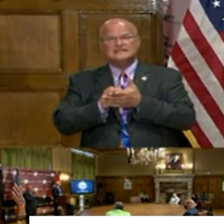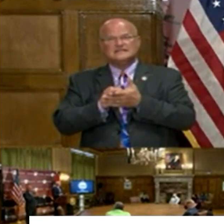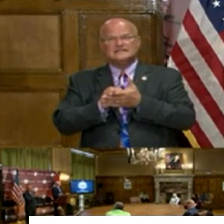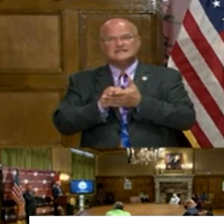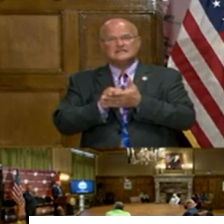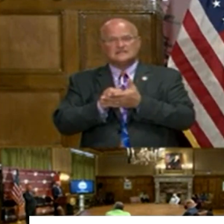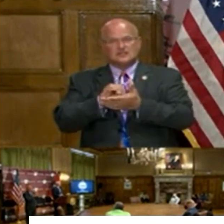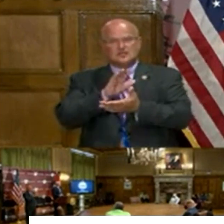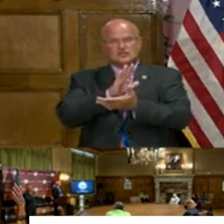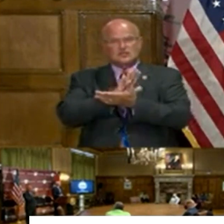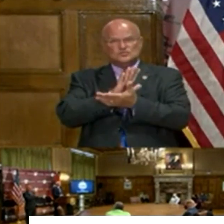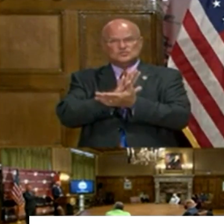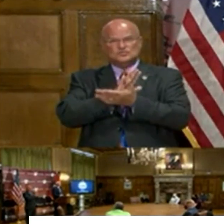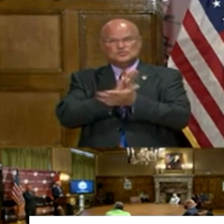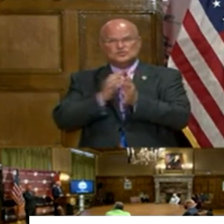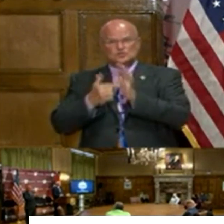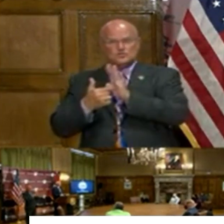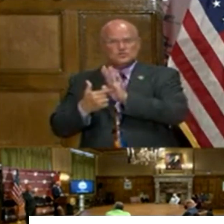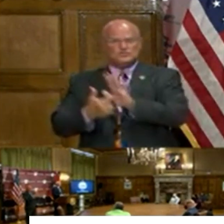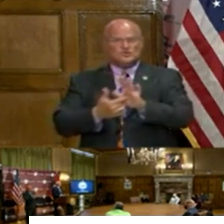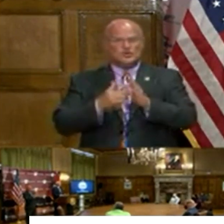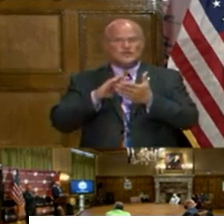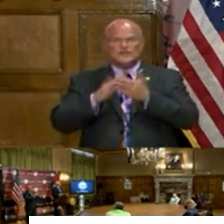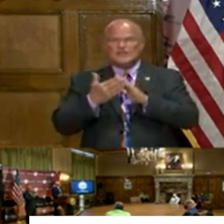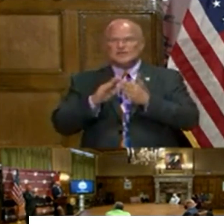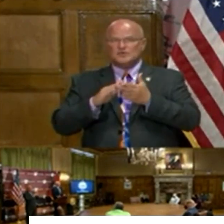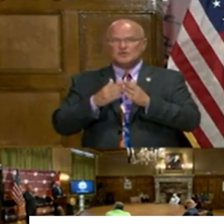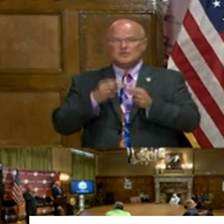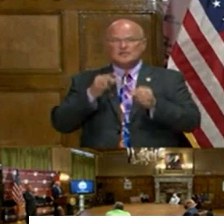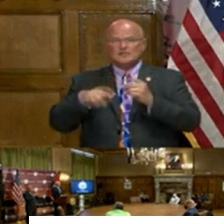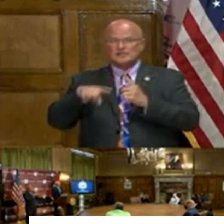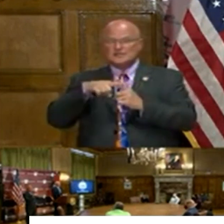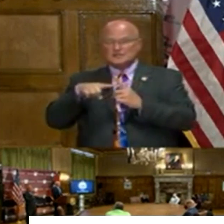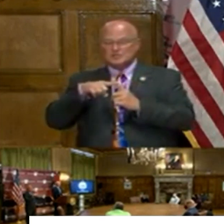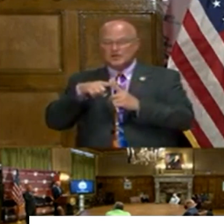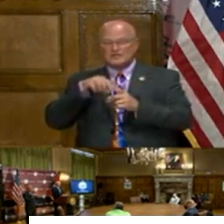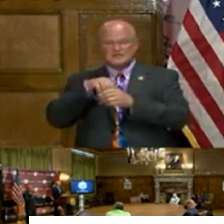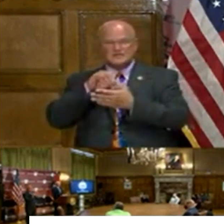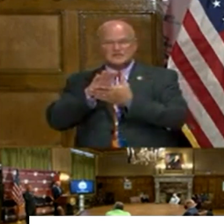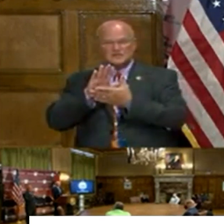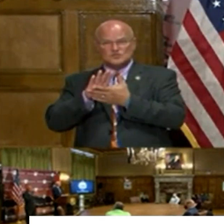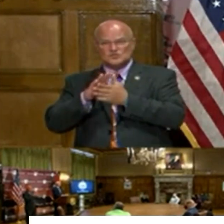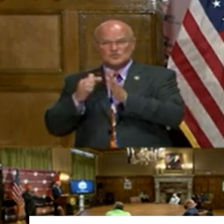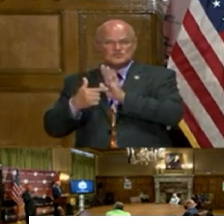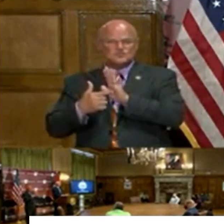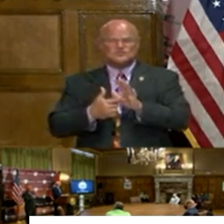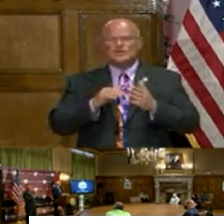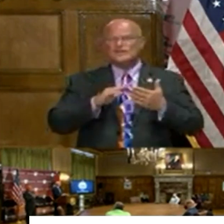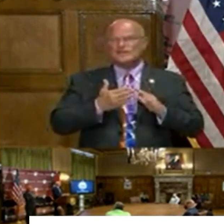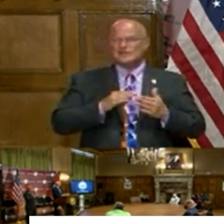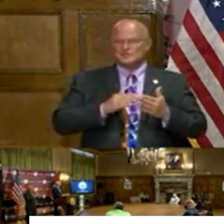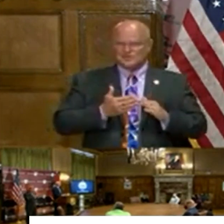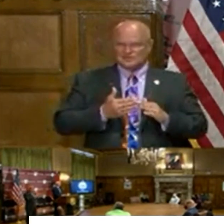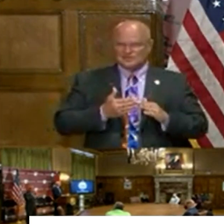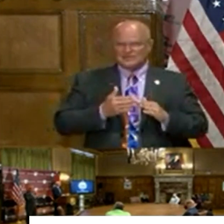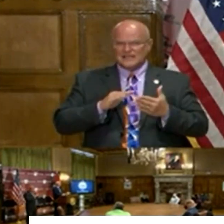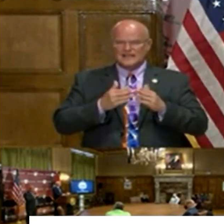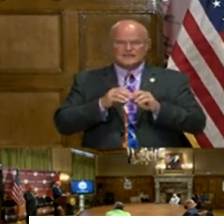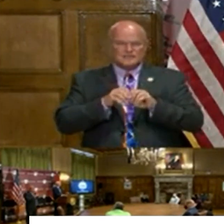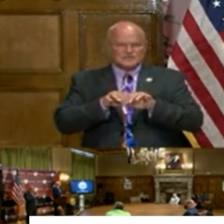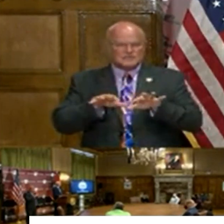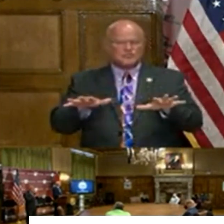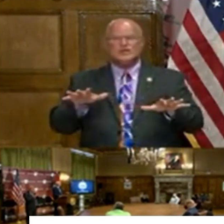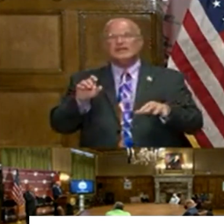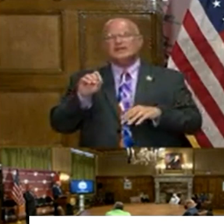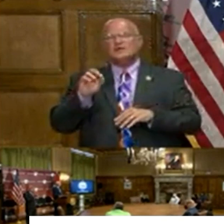a school reflects the community, and if there's a positive case in a school, it's simply reflecting the community and the community spread